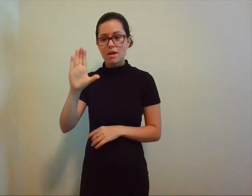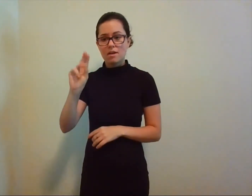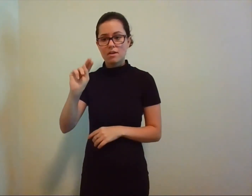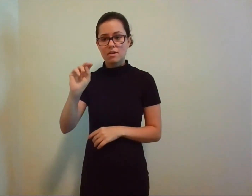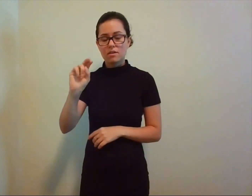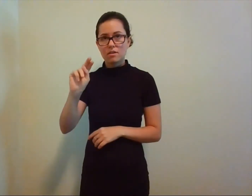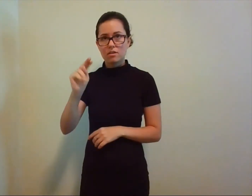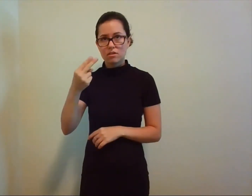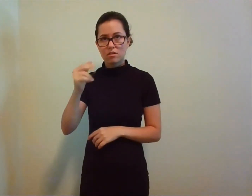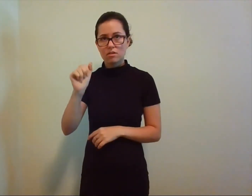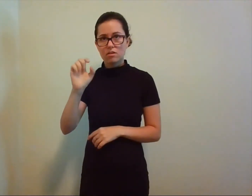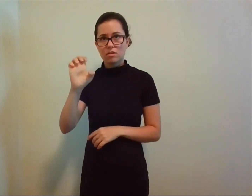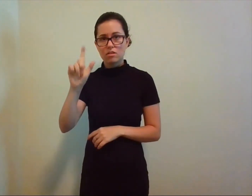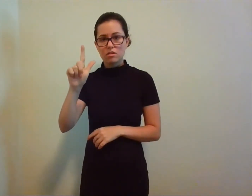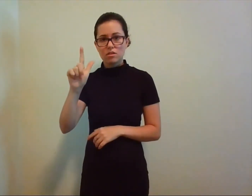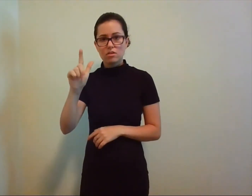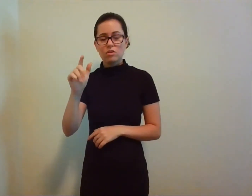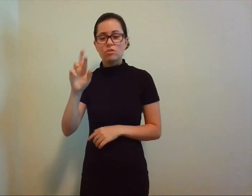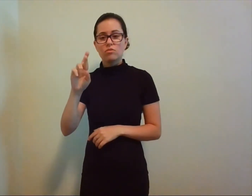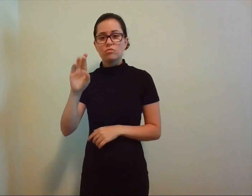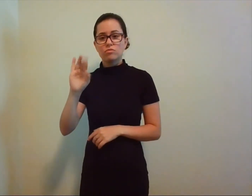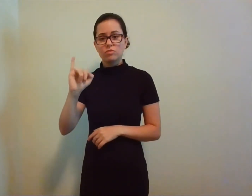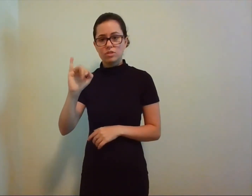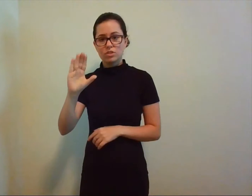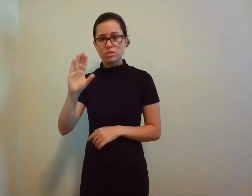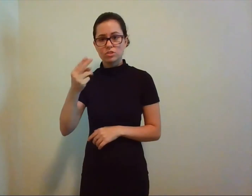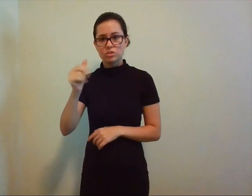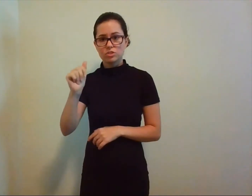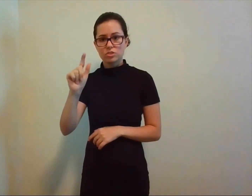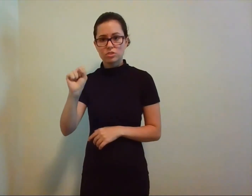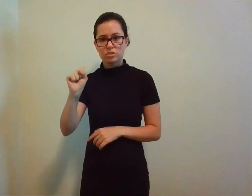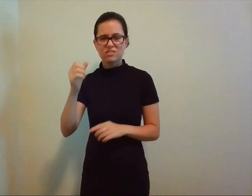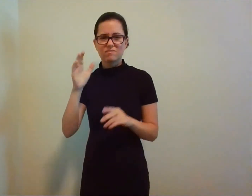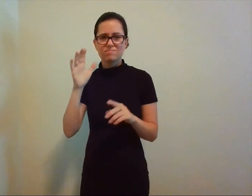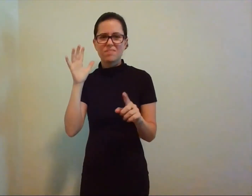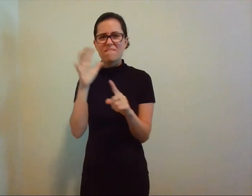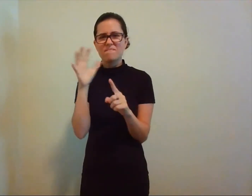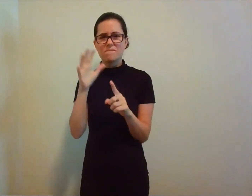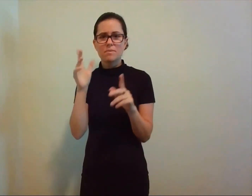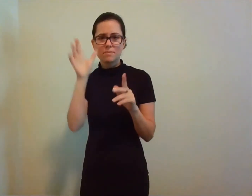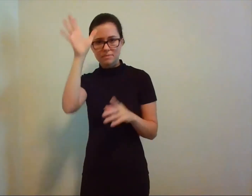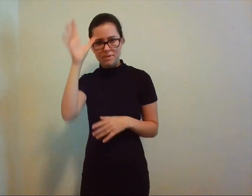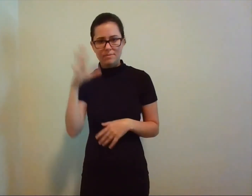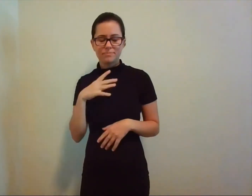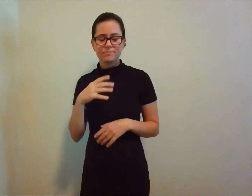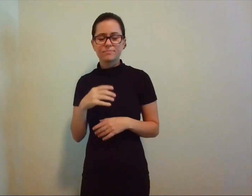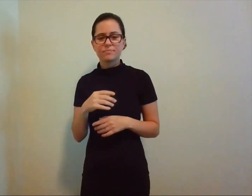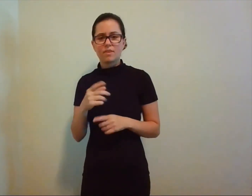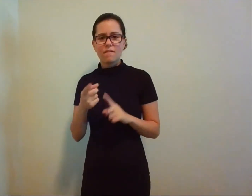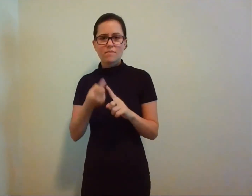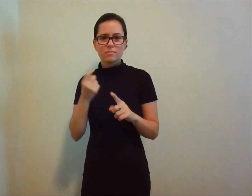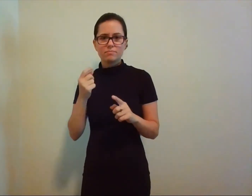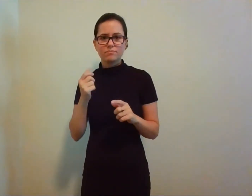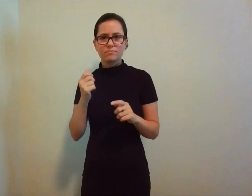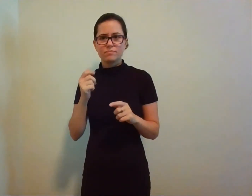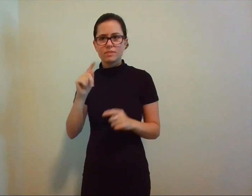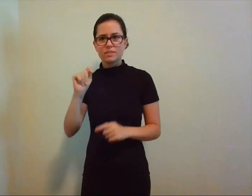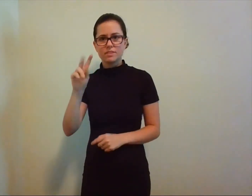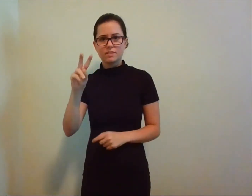we check in basically right next to them, and then I saw them around, and I saw